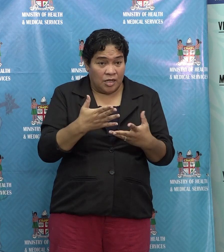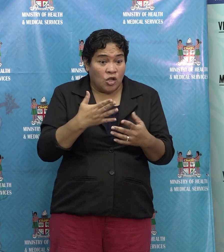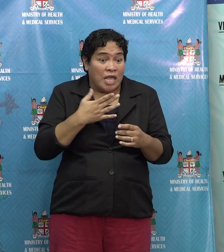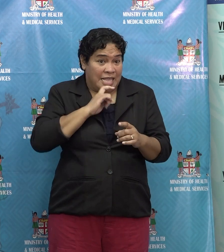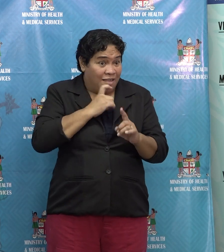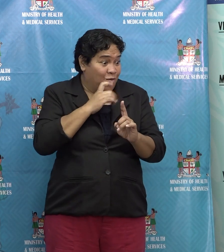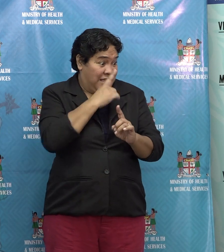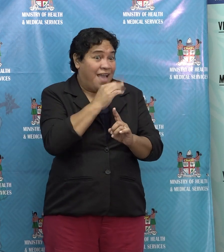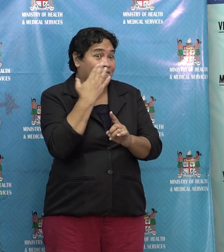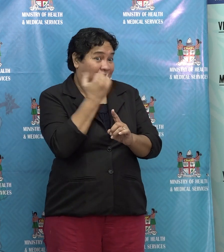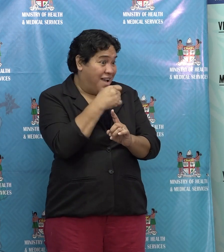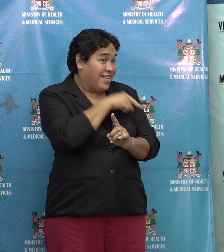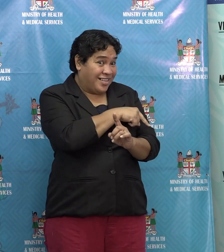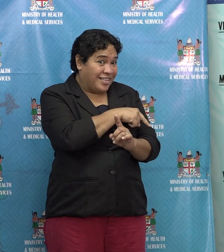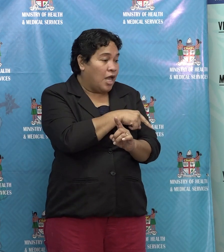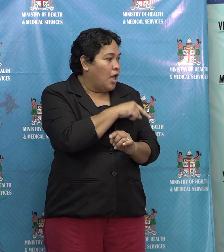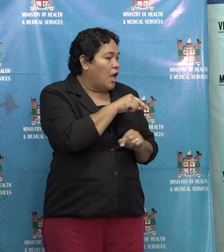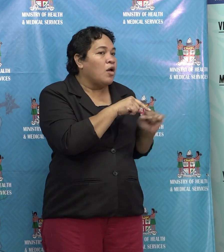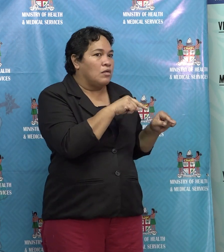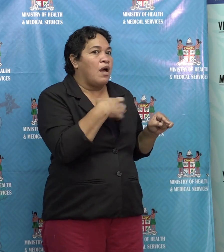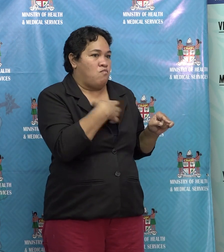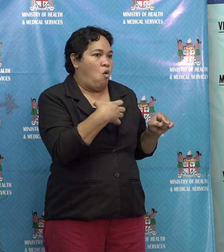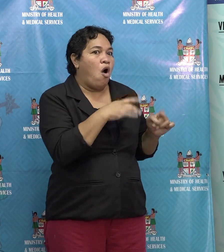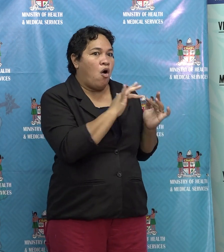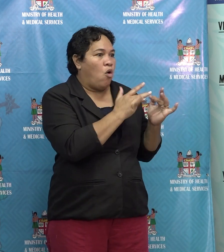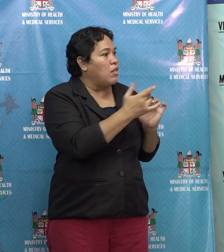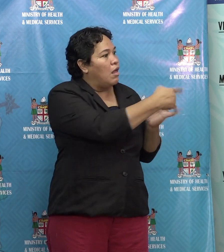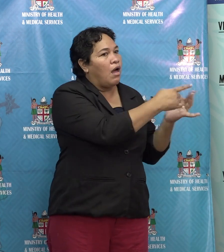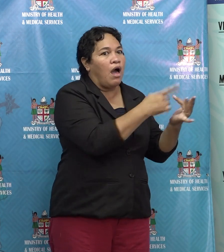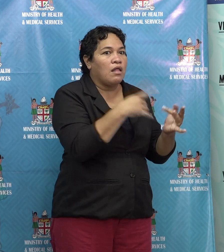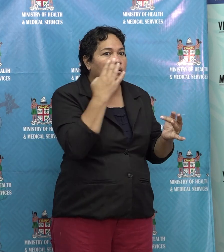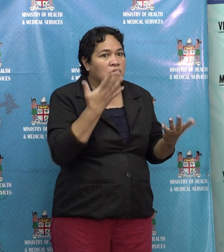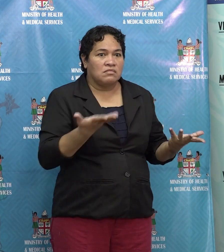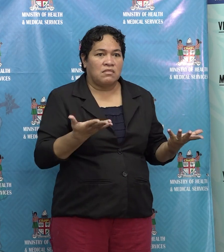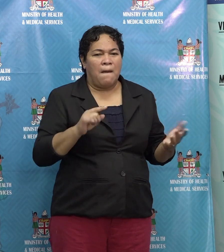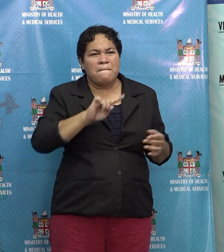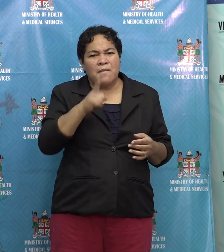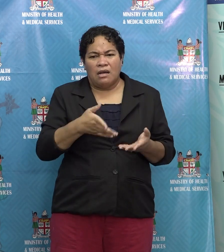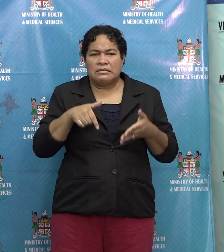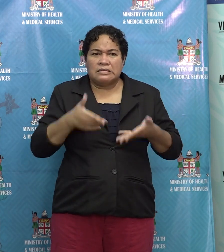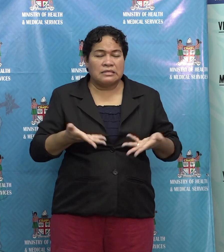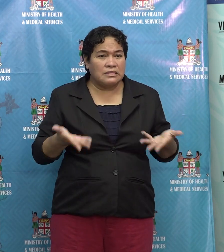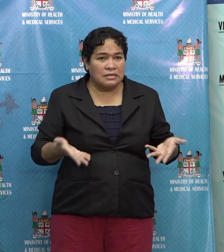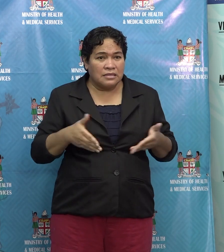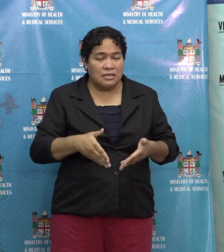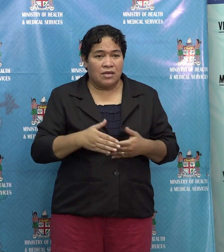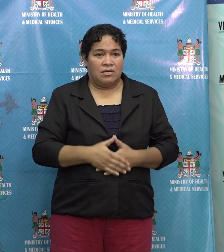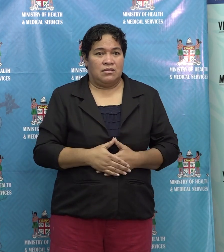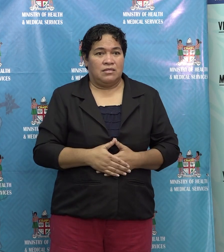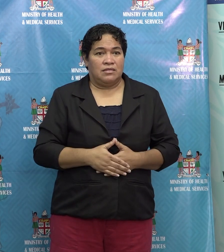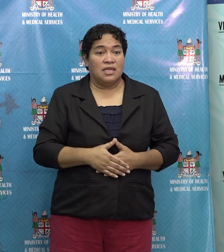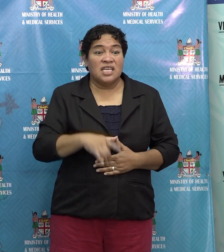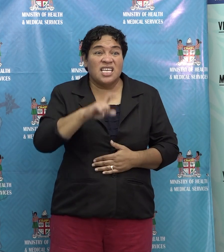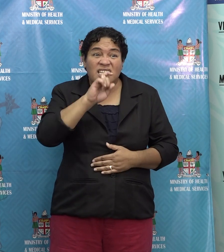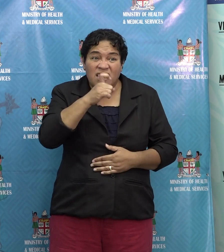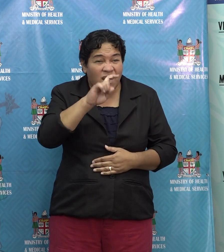track it from there, we can actually find more contacts. But in this particular field, apparently if you